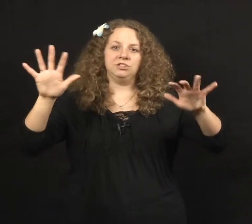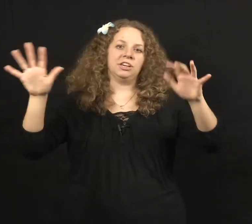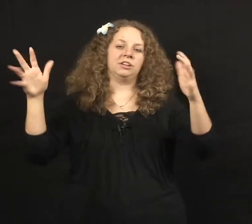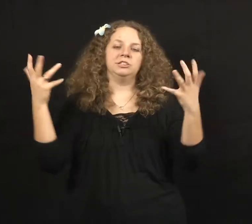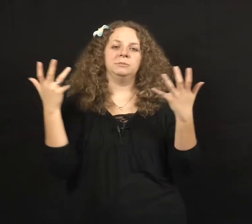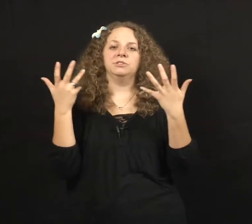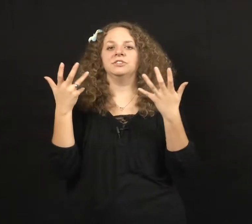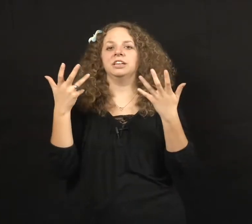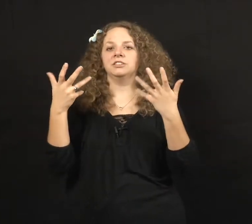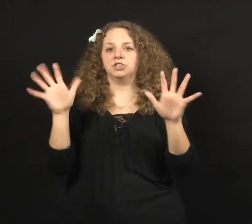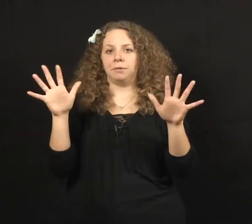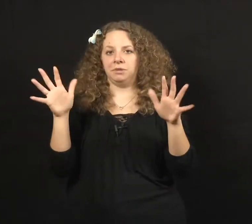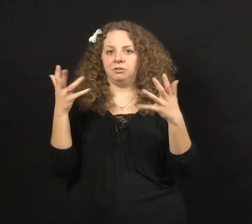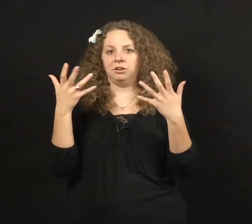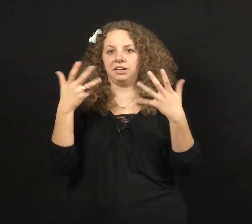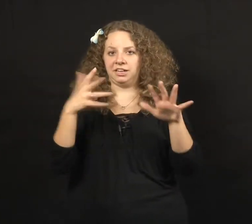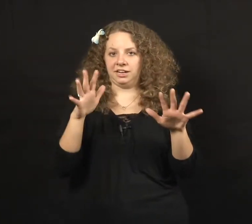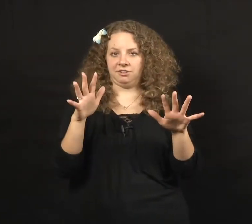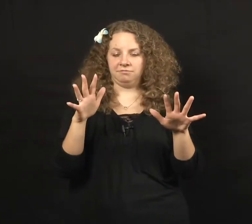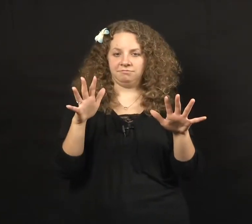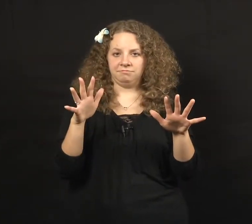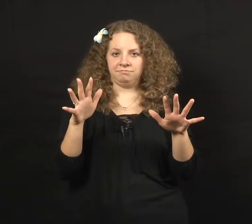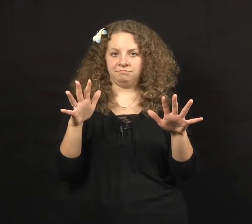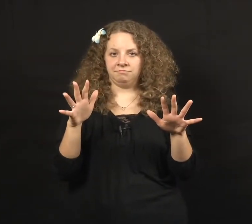That can also be used for like stop it or cut it out.